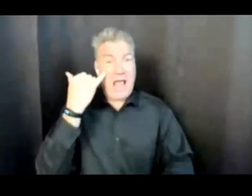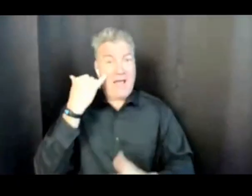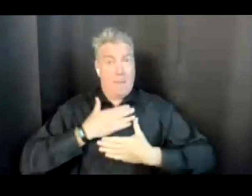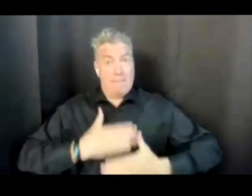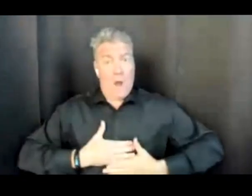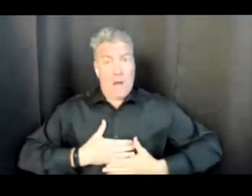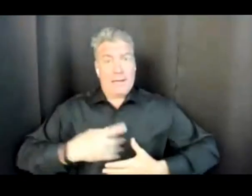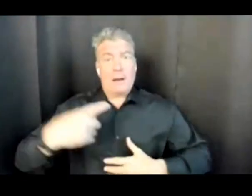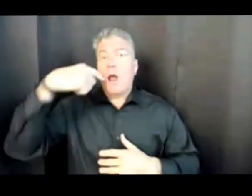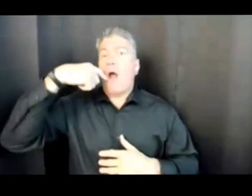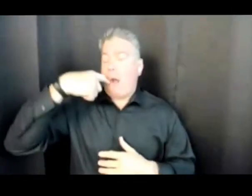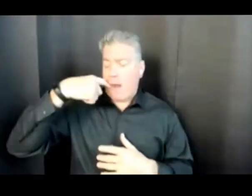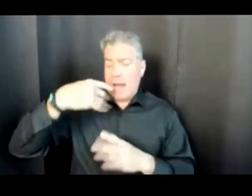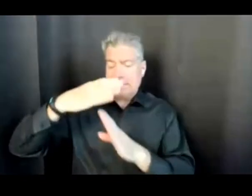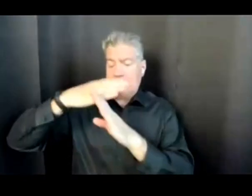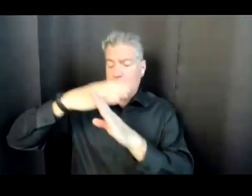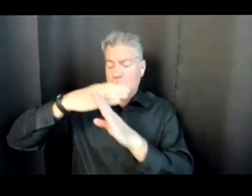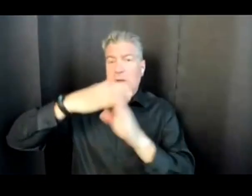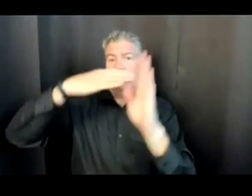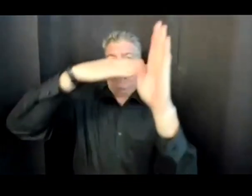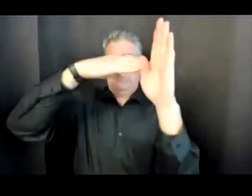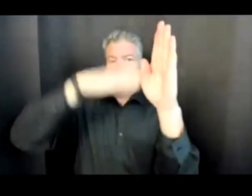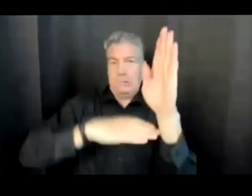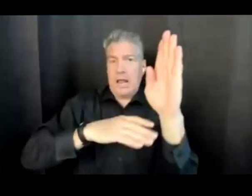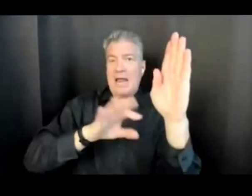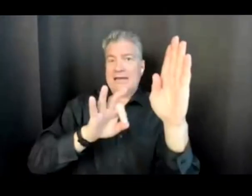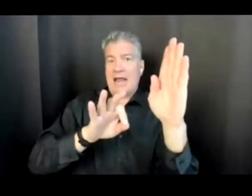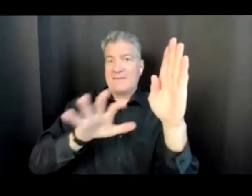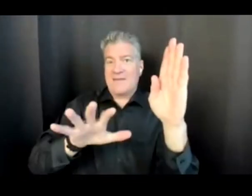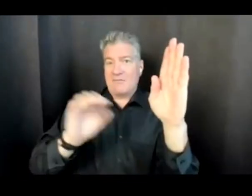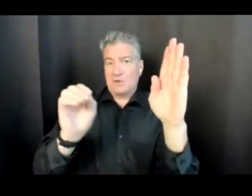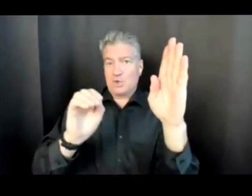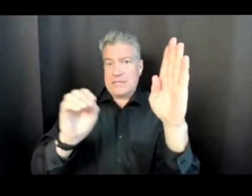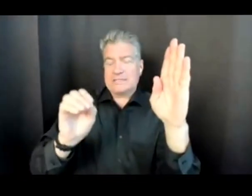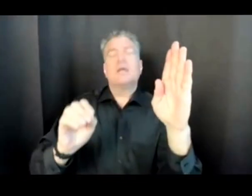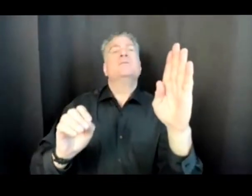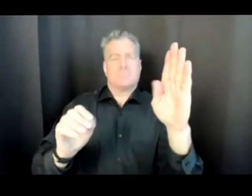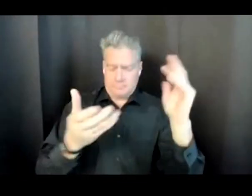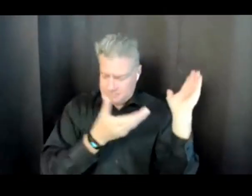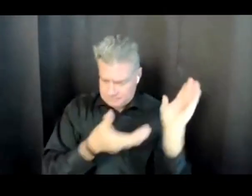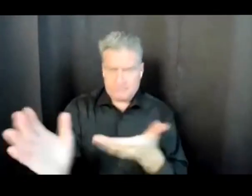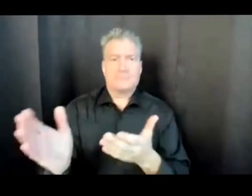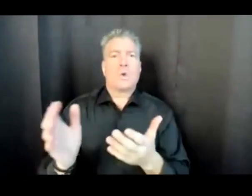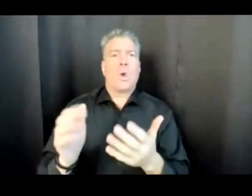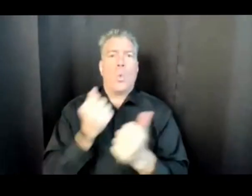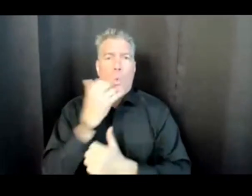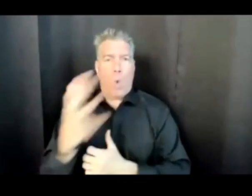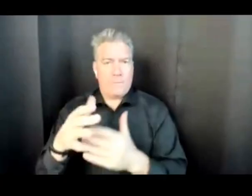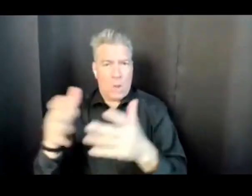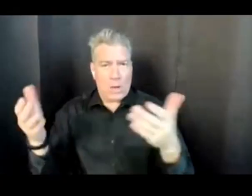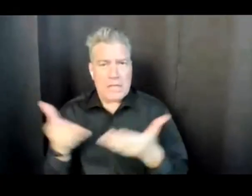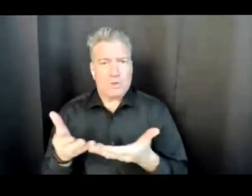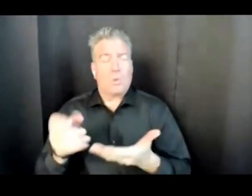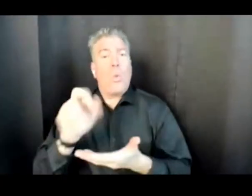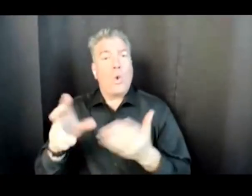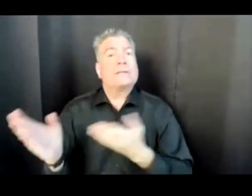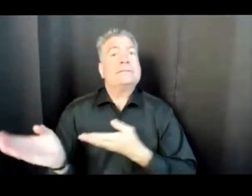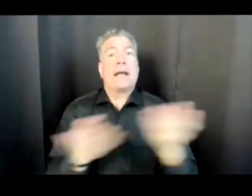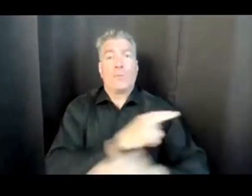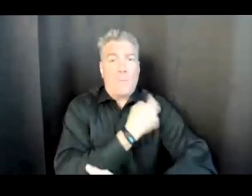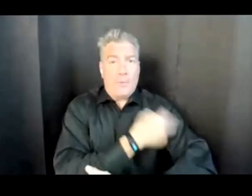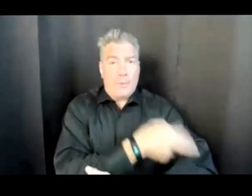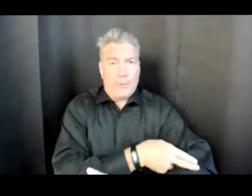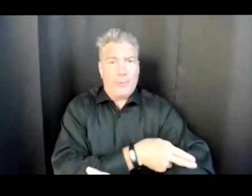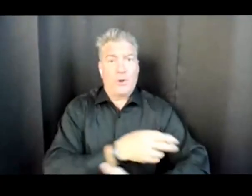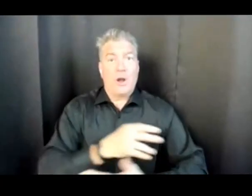help immediately. If medical help is not available, get the victim to a warm location. Remove wet clothing, warm the center